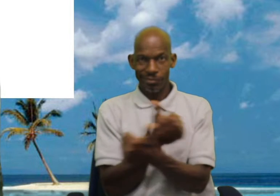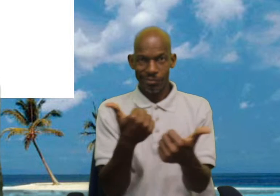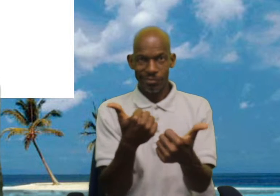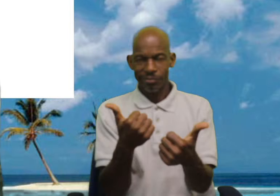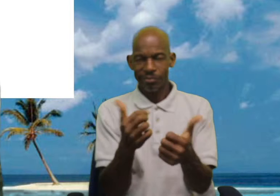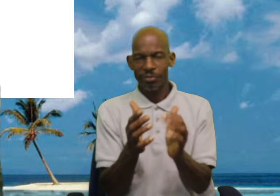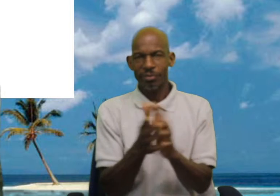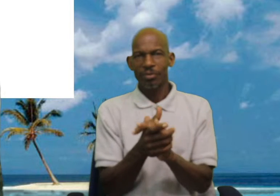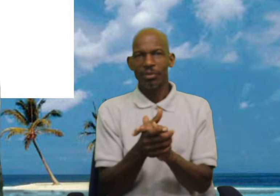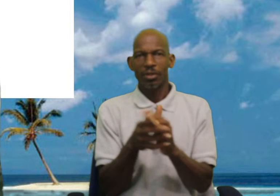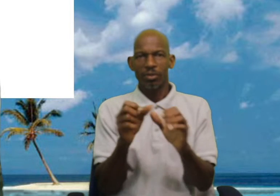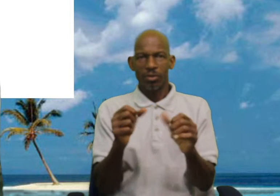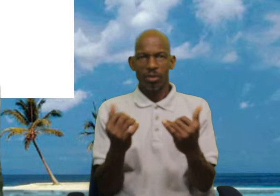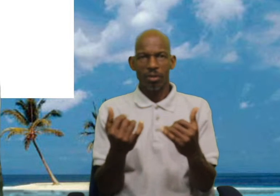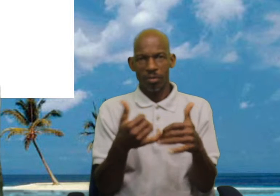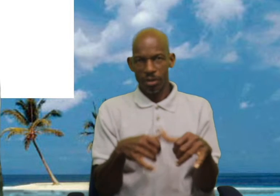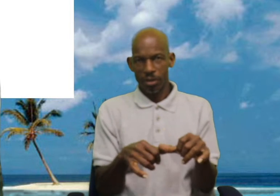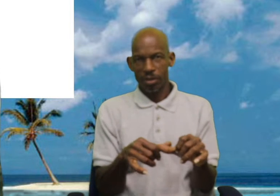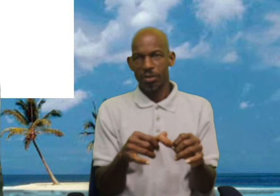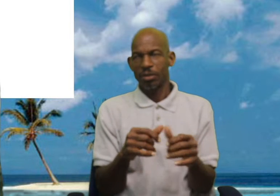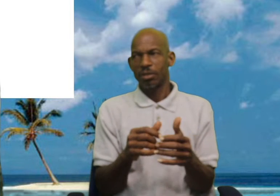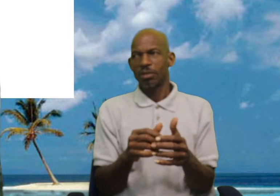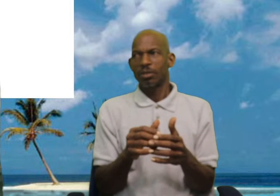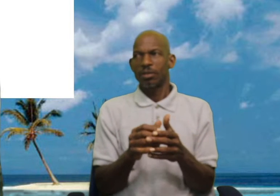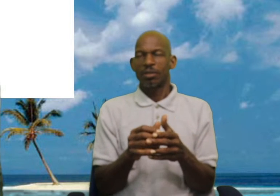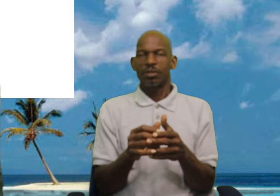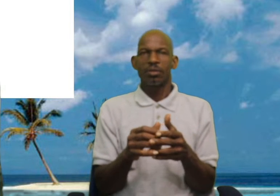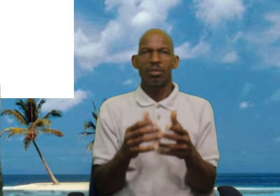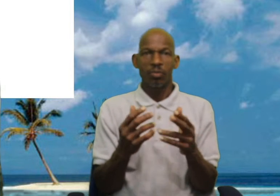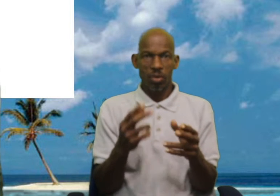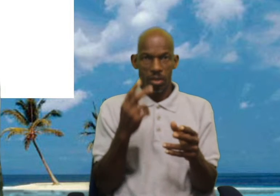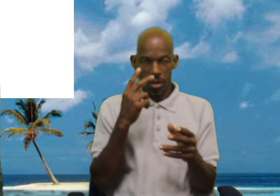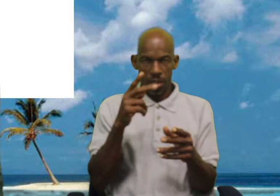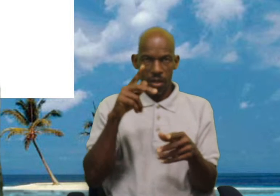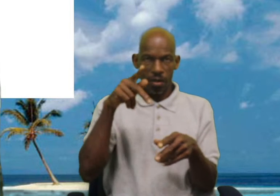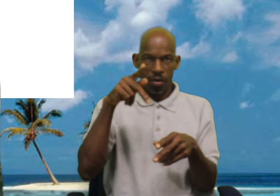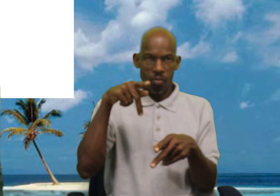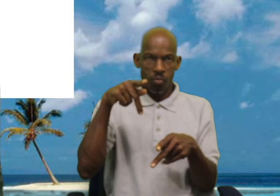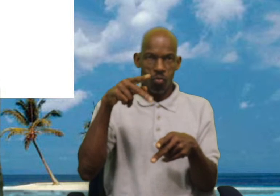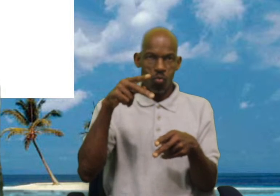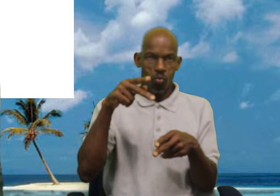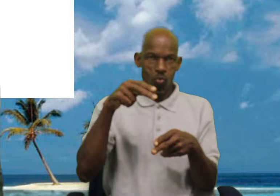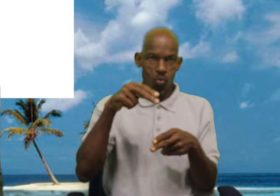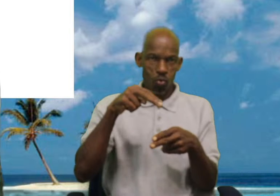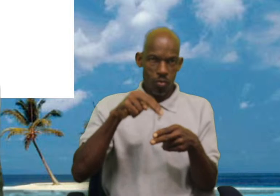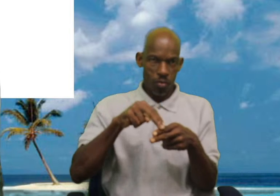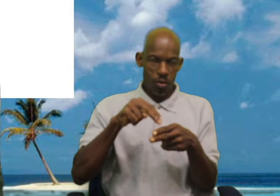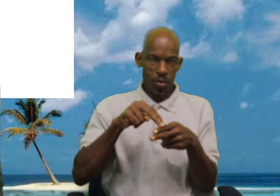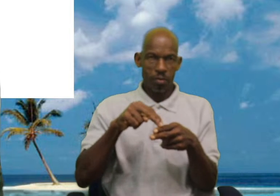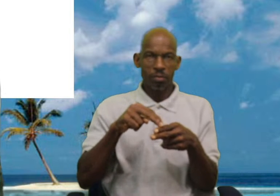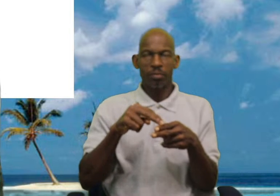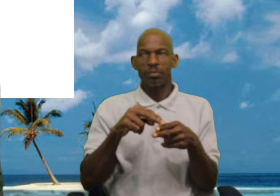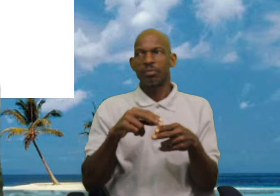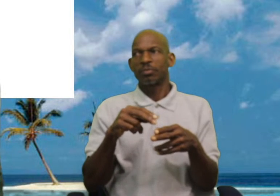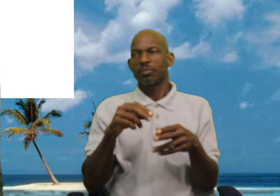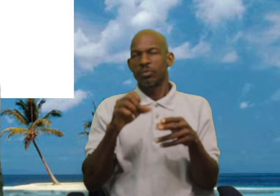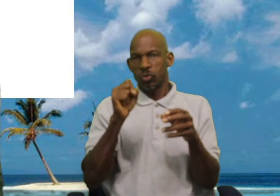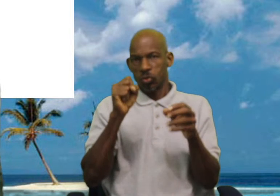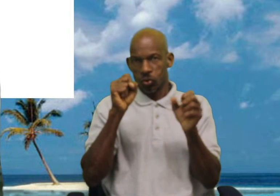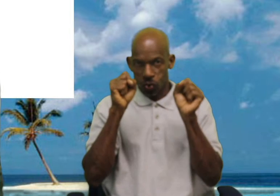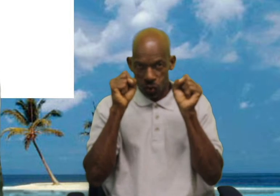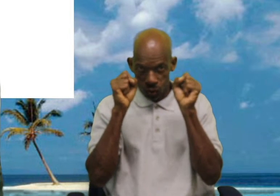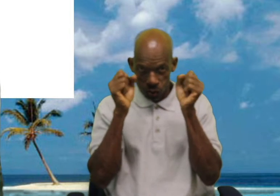we stopped. We were looking at pronouns, subject pronouns. We look at sentences, and with